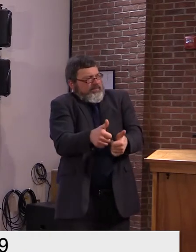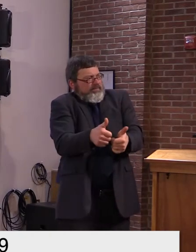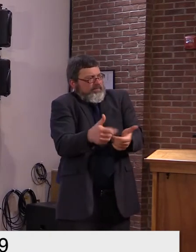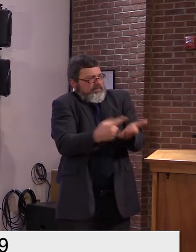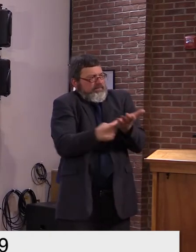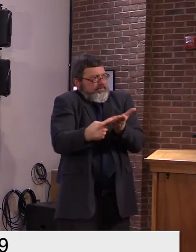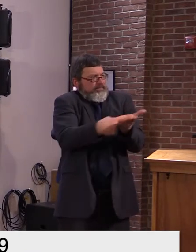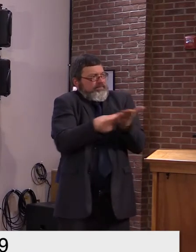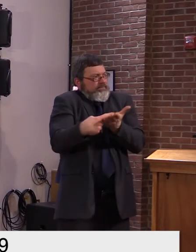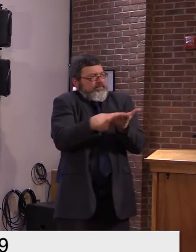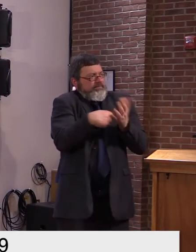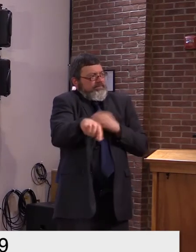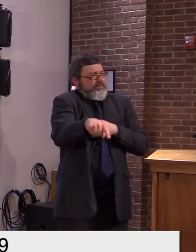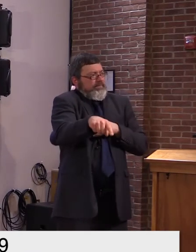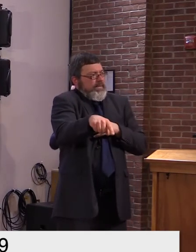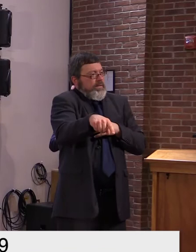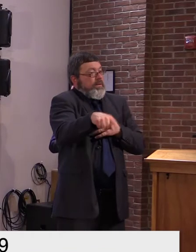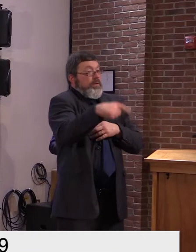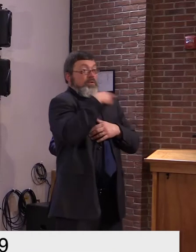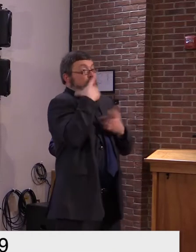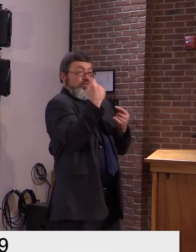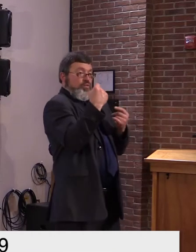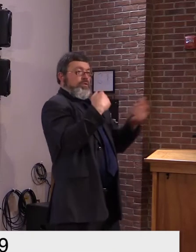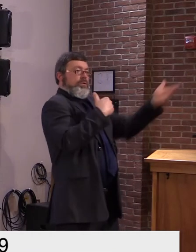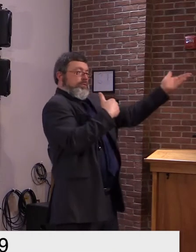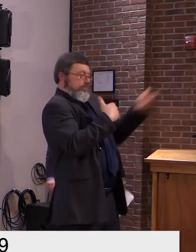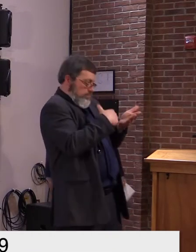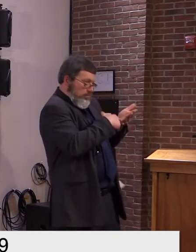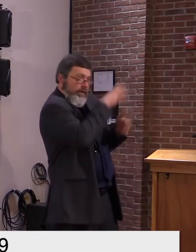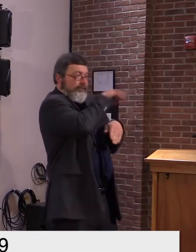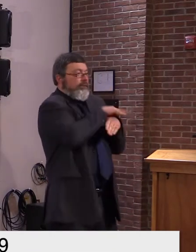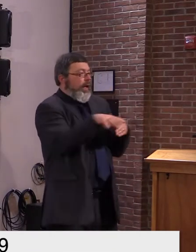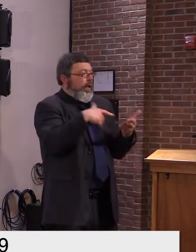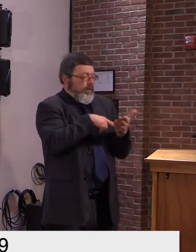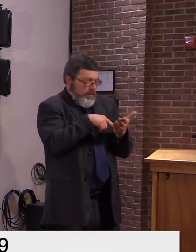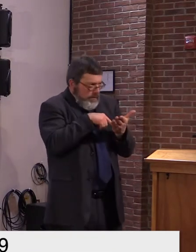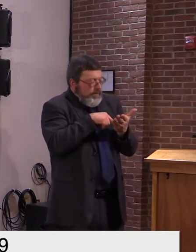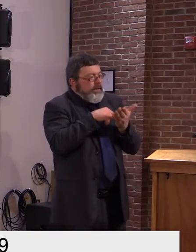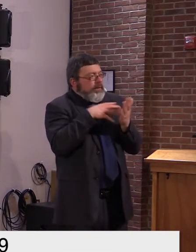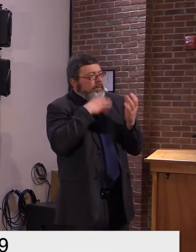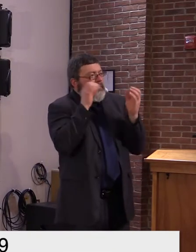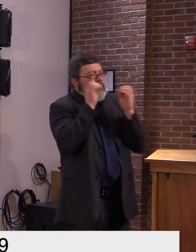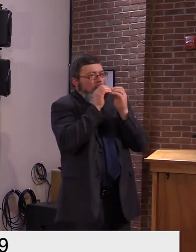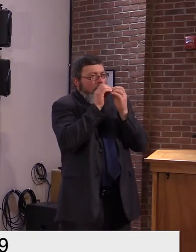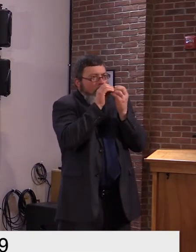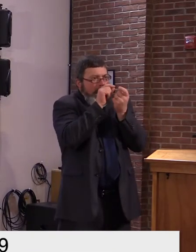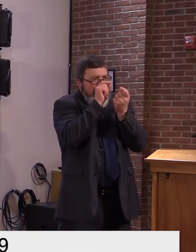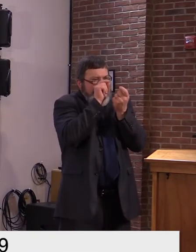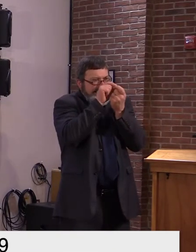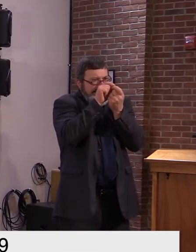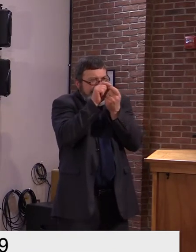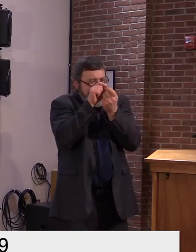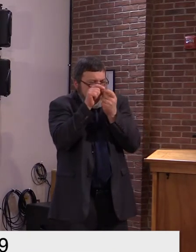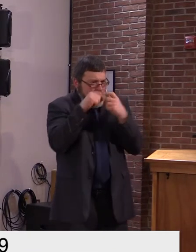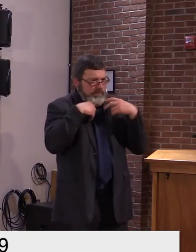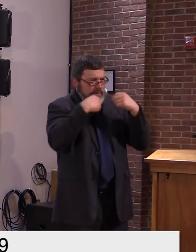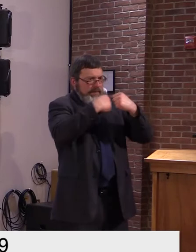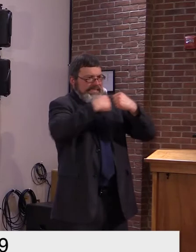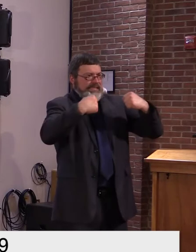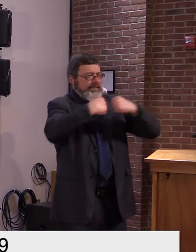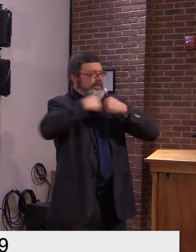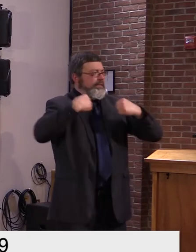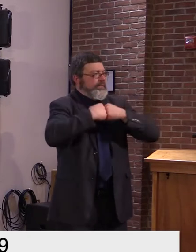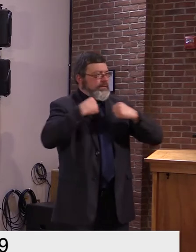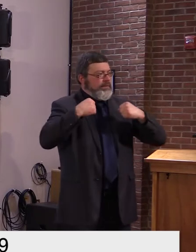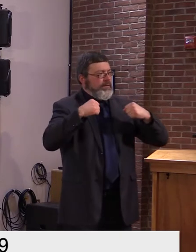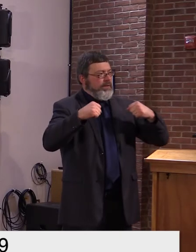It doesn't mean they have to be in complete lockstep with that by any means, but we'll see what they have to say. I'm sure